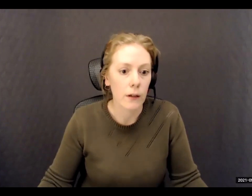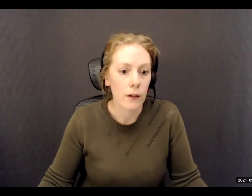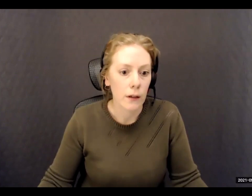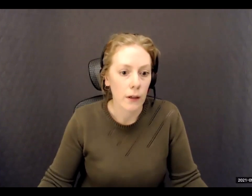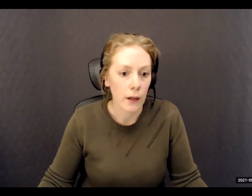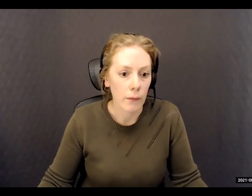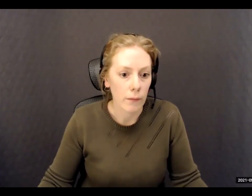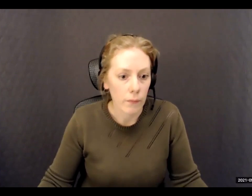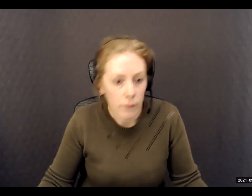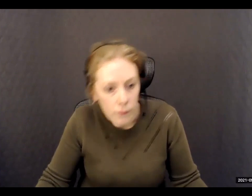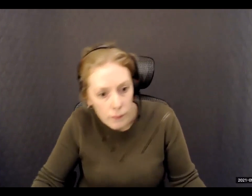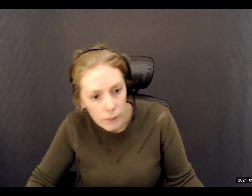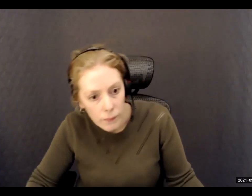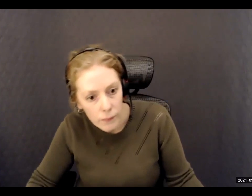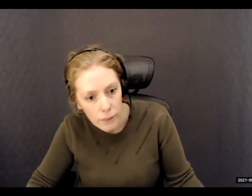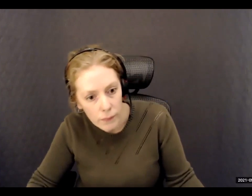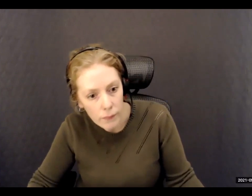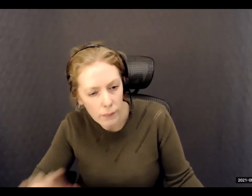perspective,